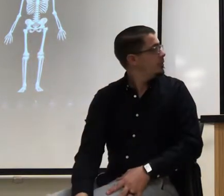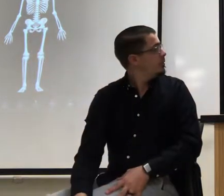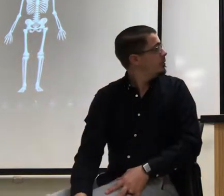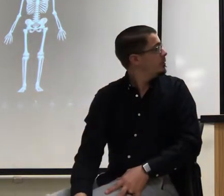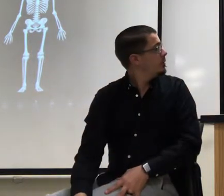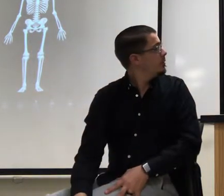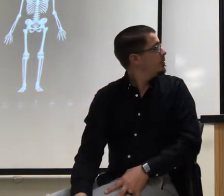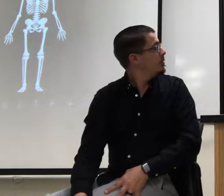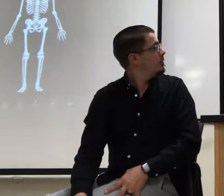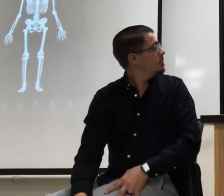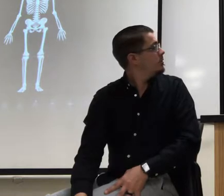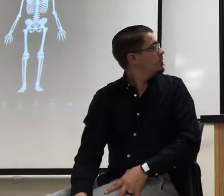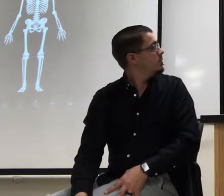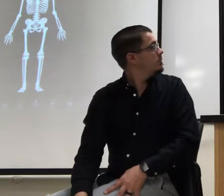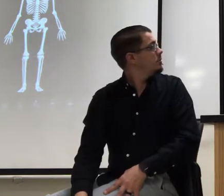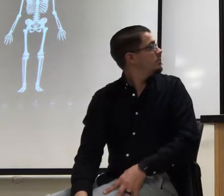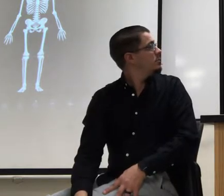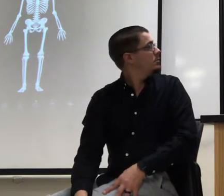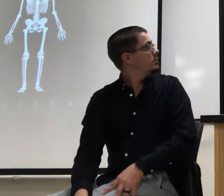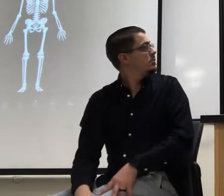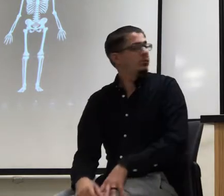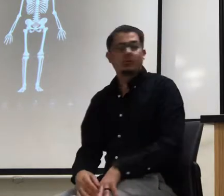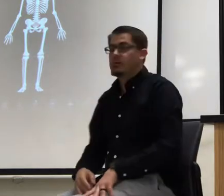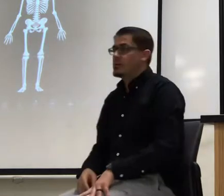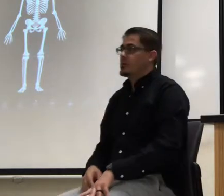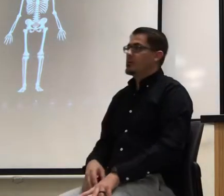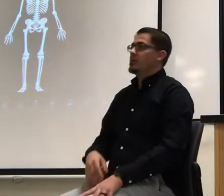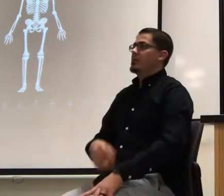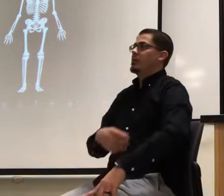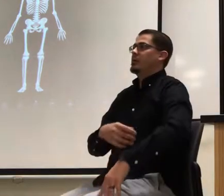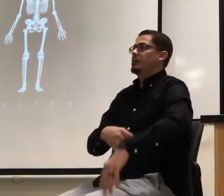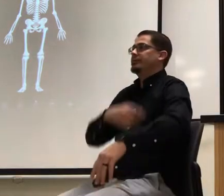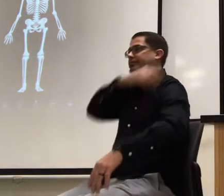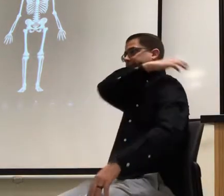And maybe you insert here.